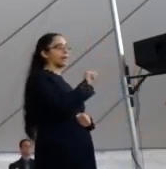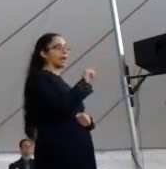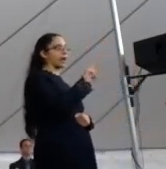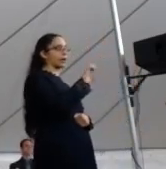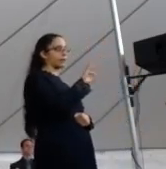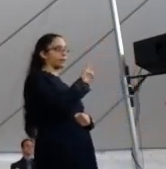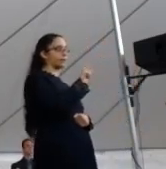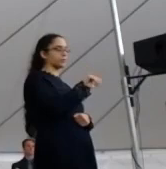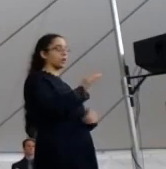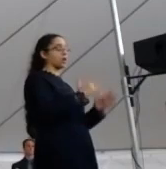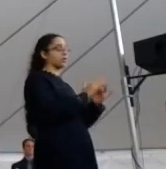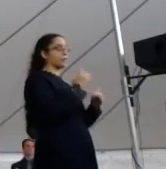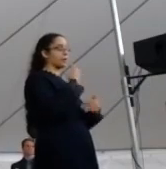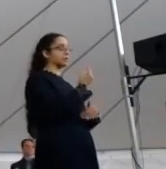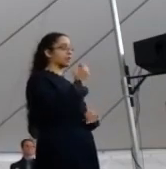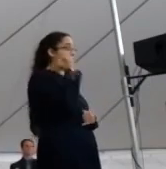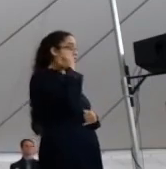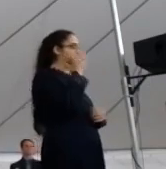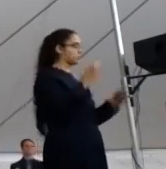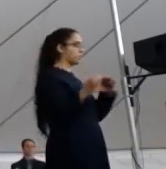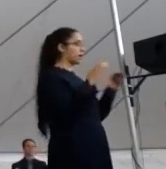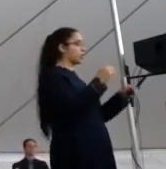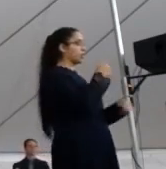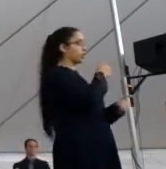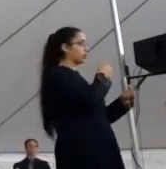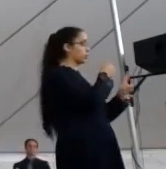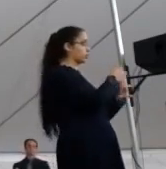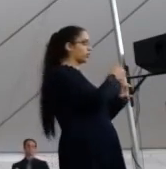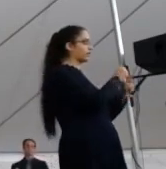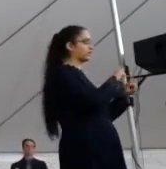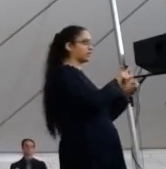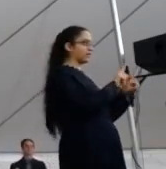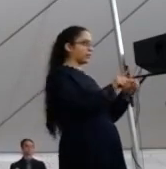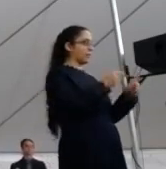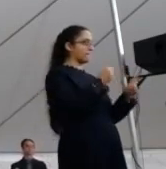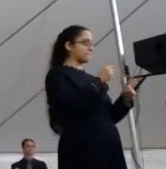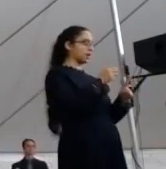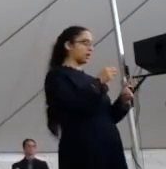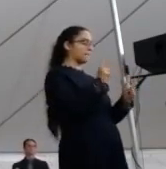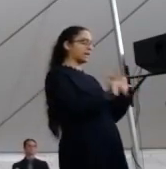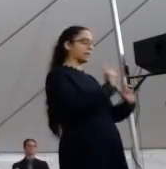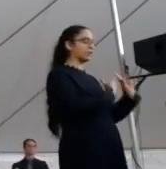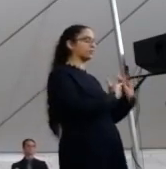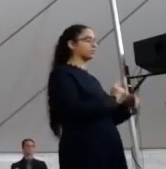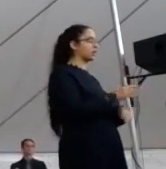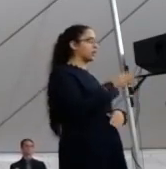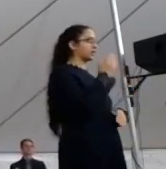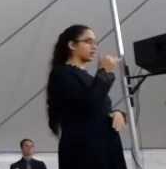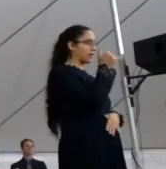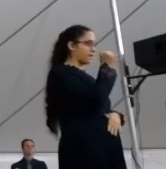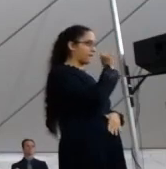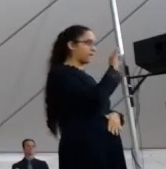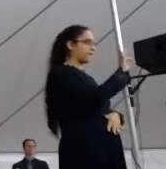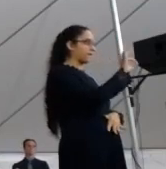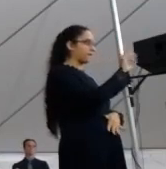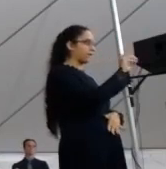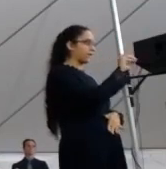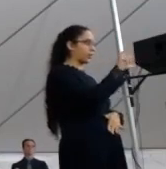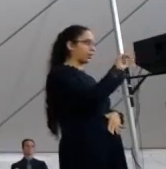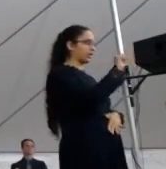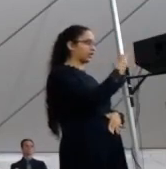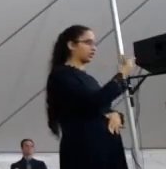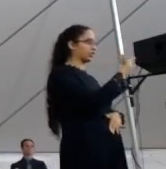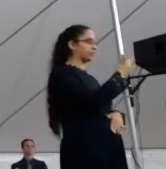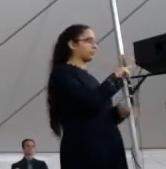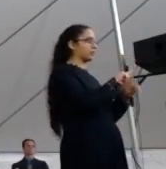Bible says to compare ourselves among ourselves is foolish. You don't know what each person is carrying. But I